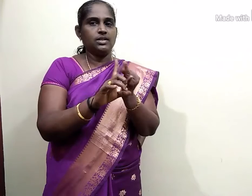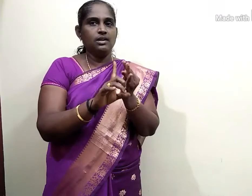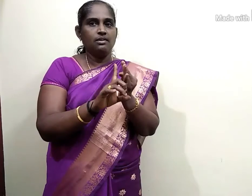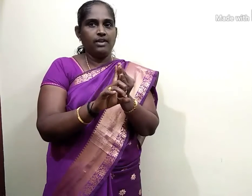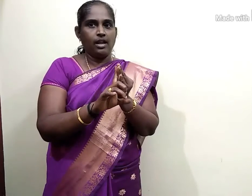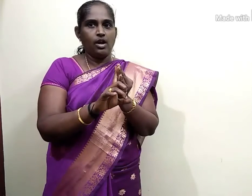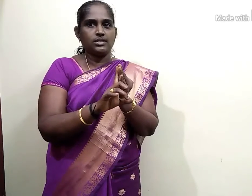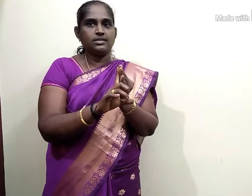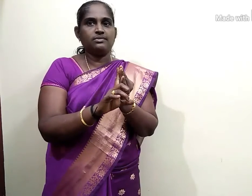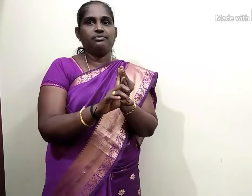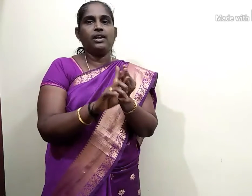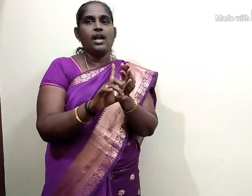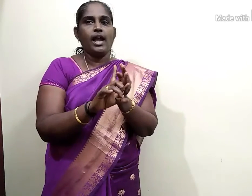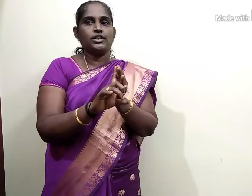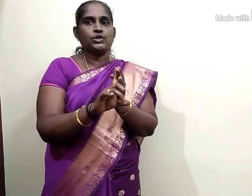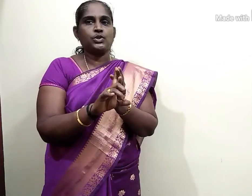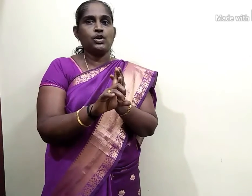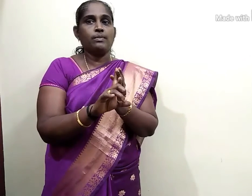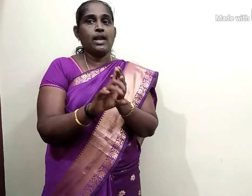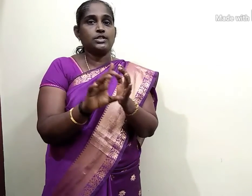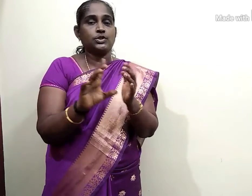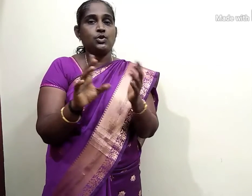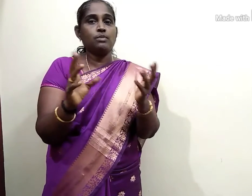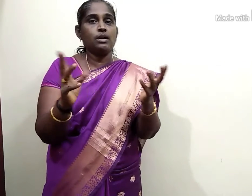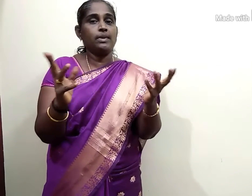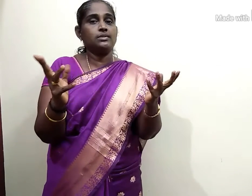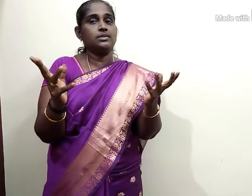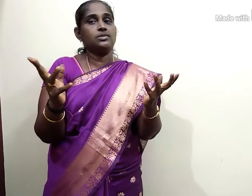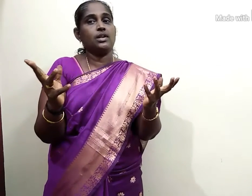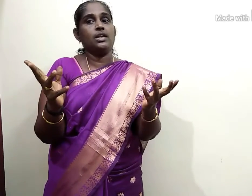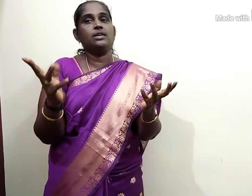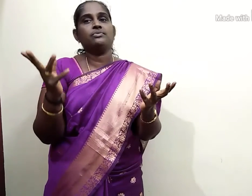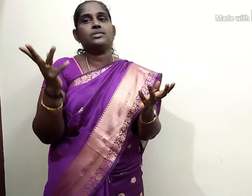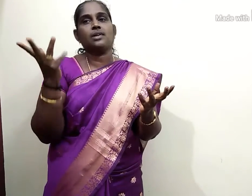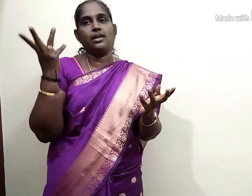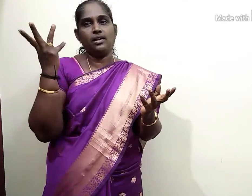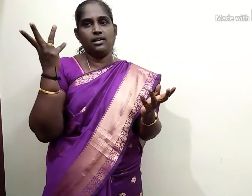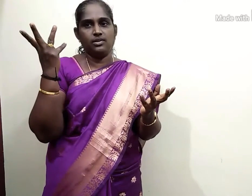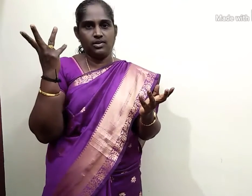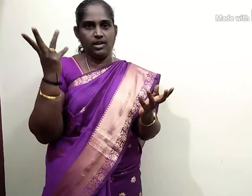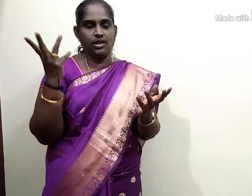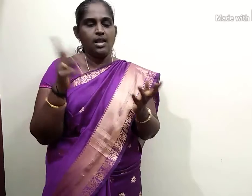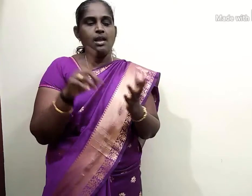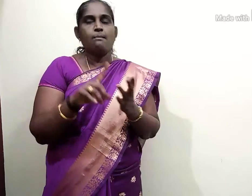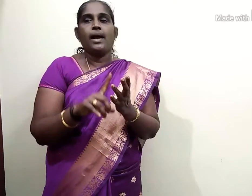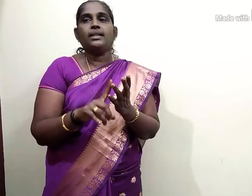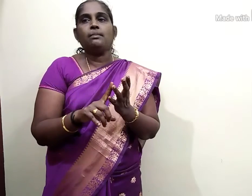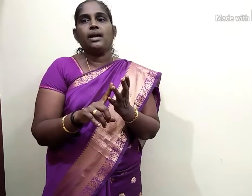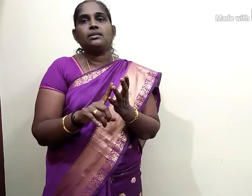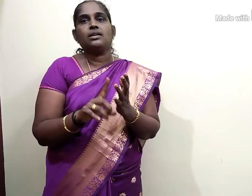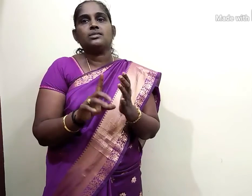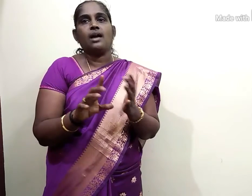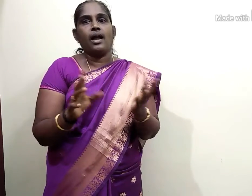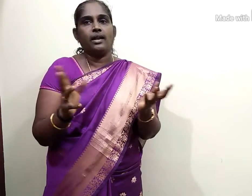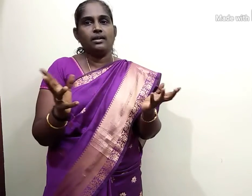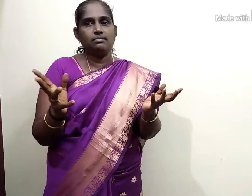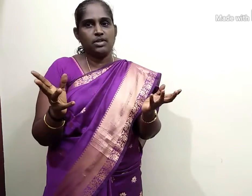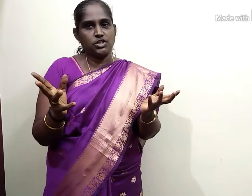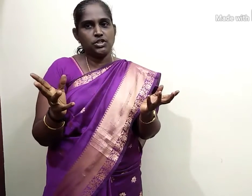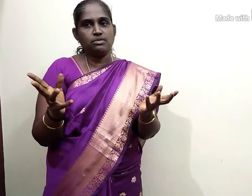literature, philosophy, astronomy. Astronomy means study of sky. Okay, mathematics and